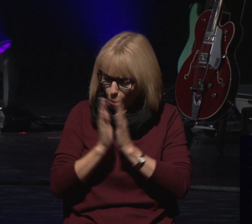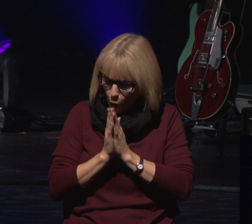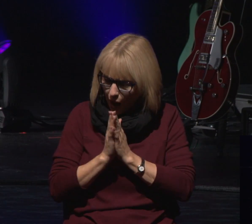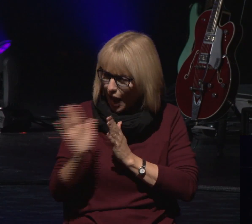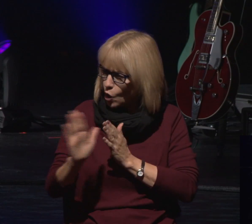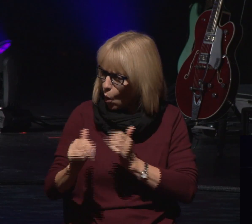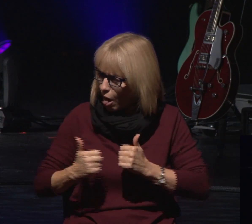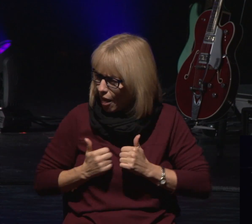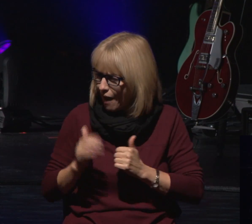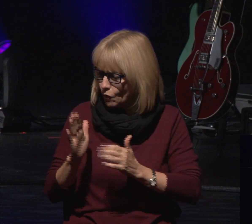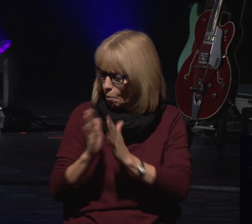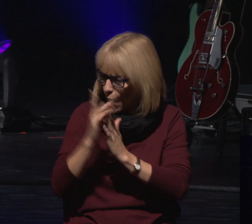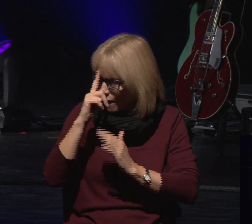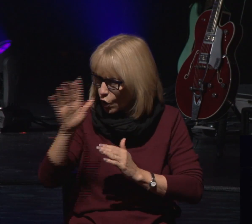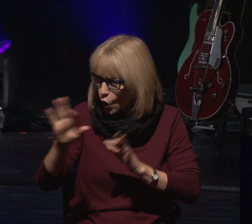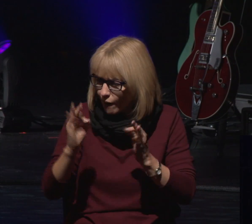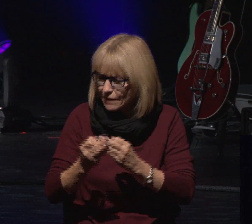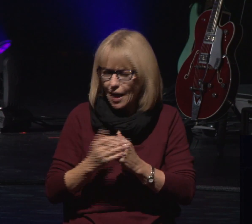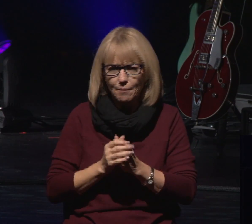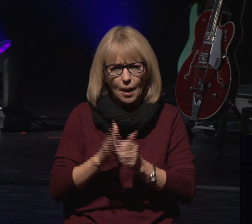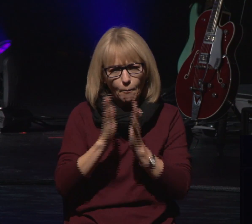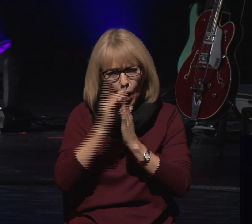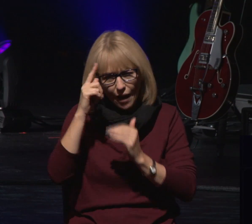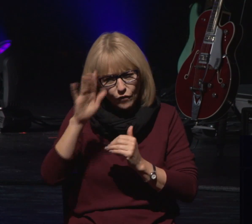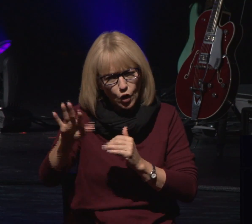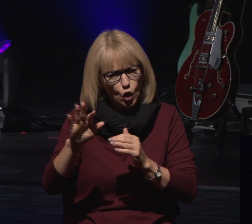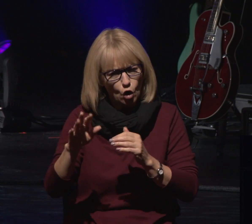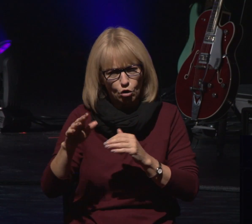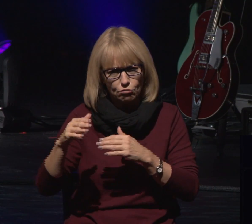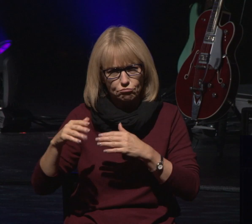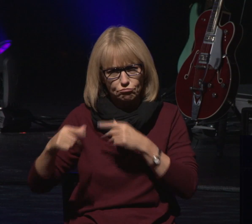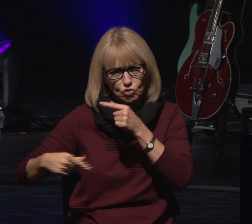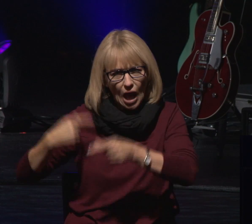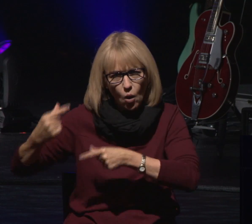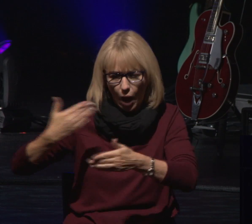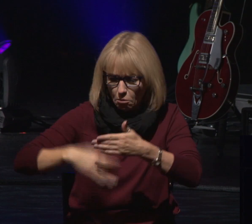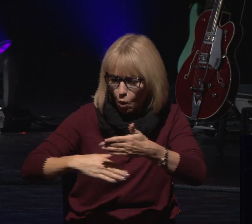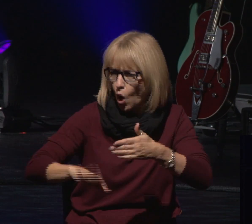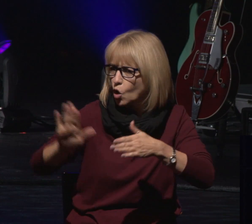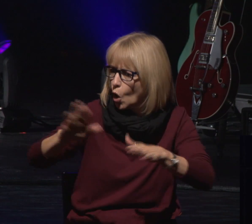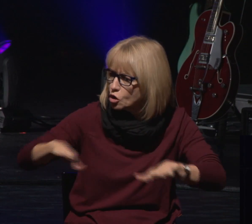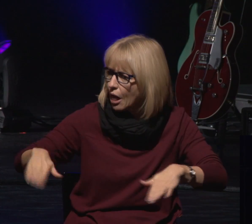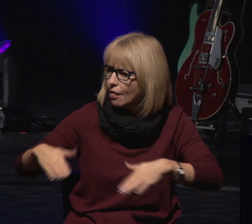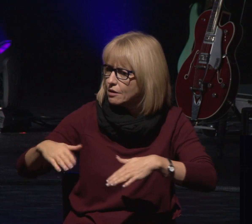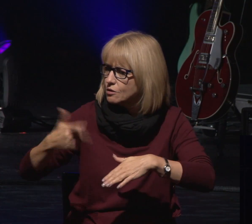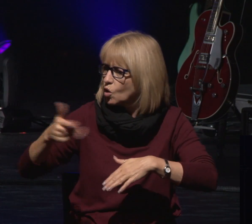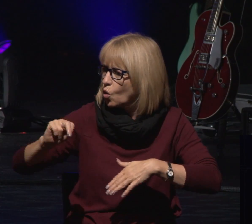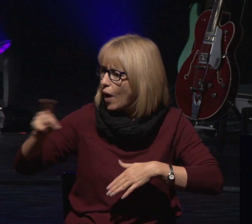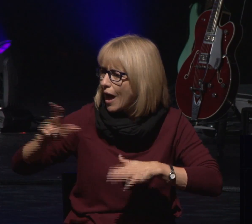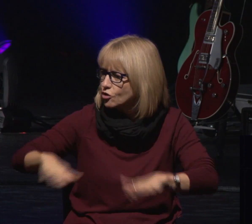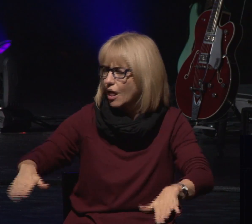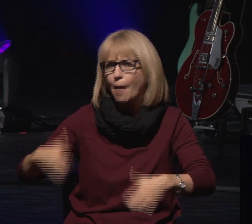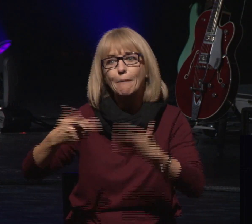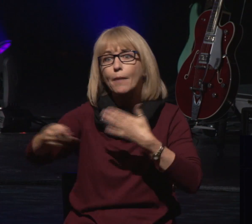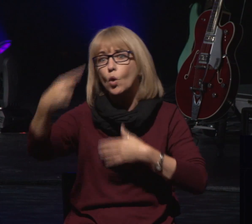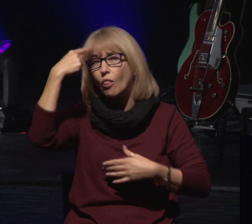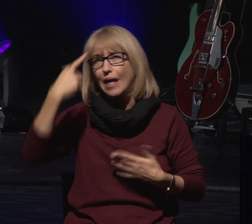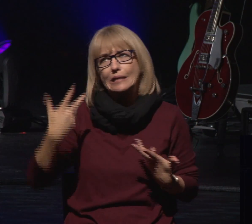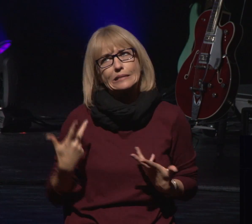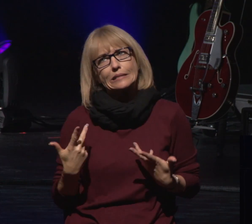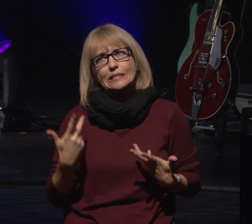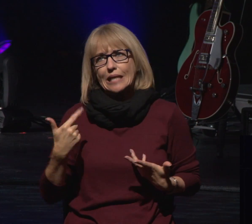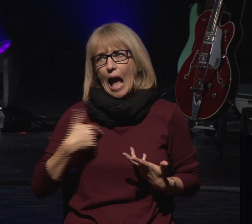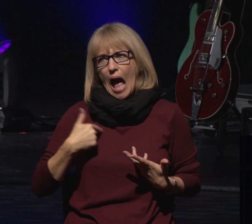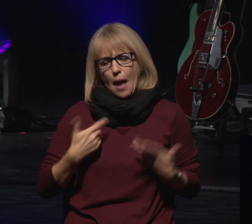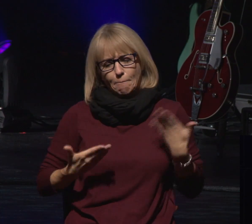for your family. You're praying for people that are close to you. You're praying for the next generation and realizing I may not get to see this, but your concern